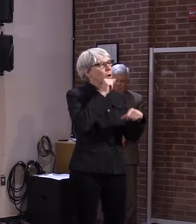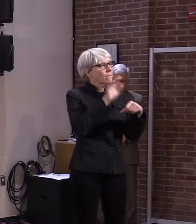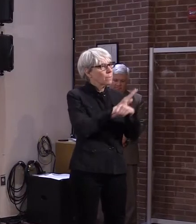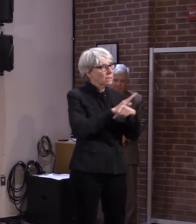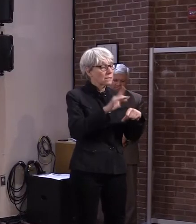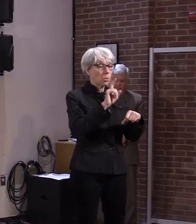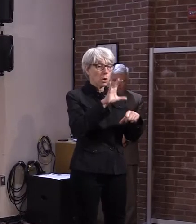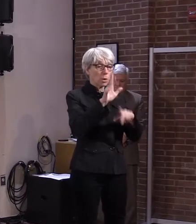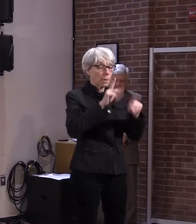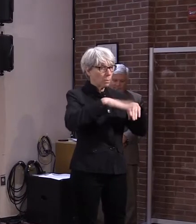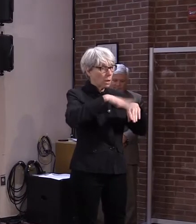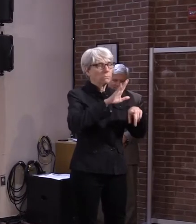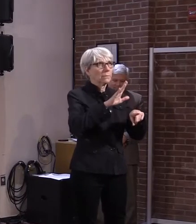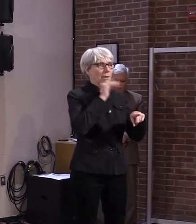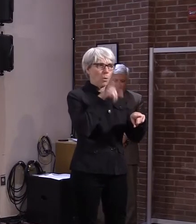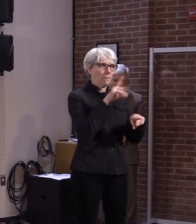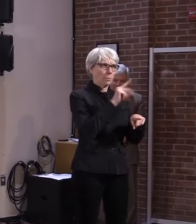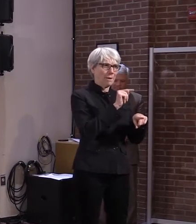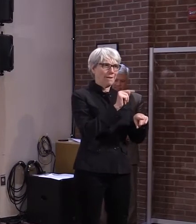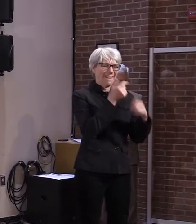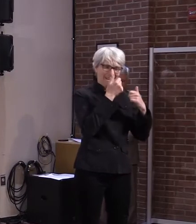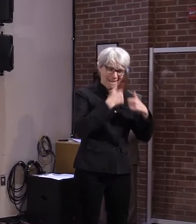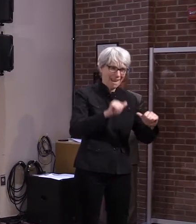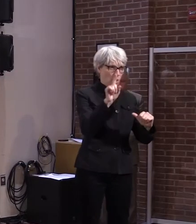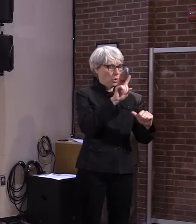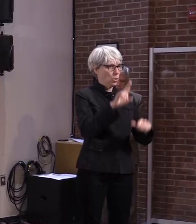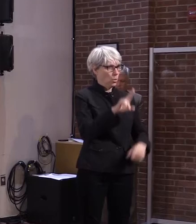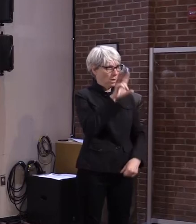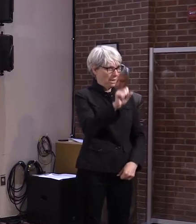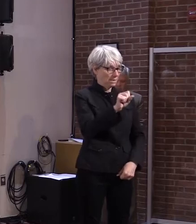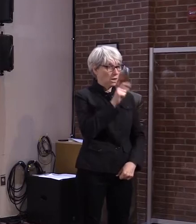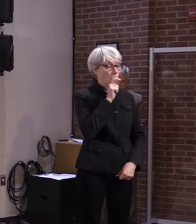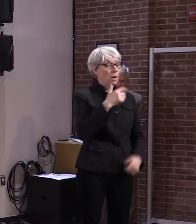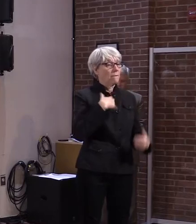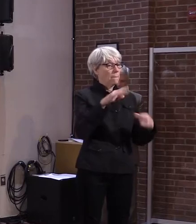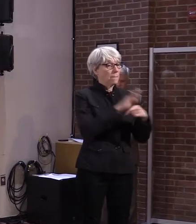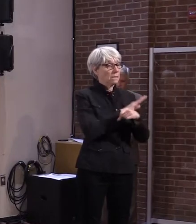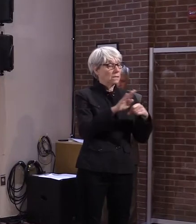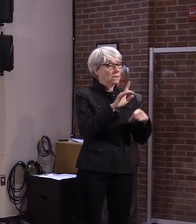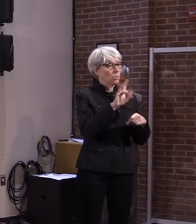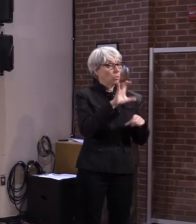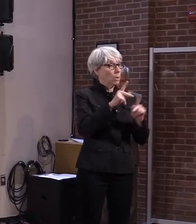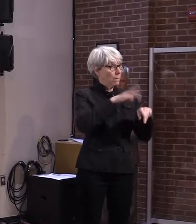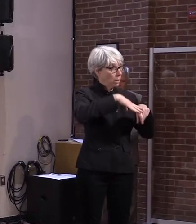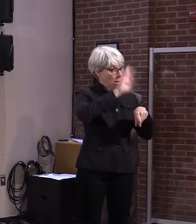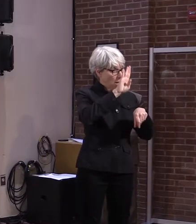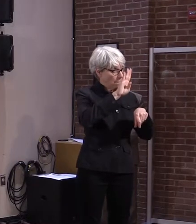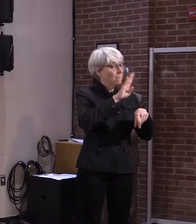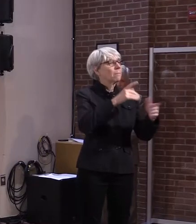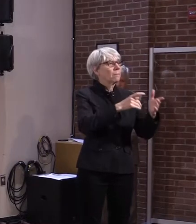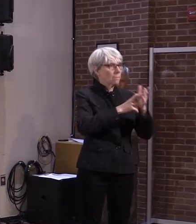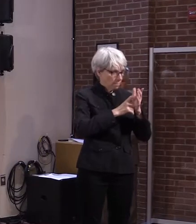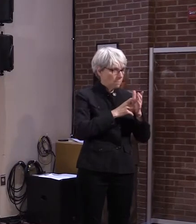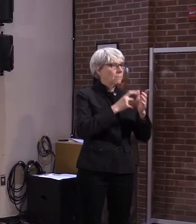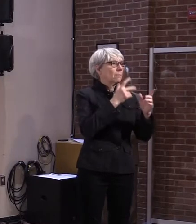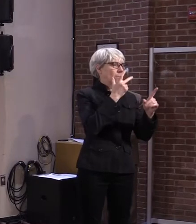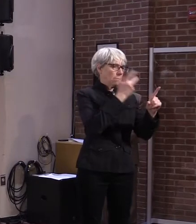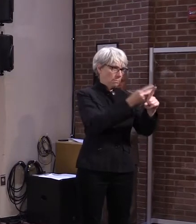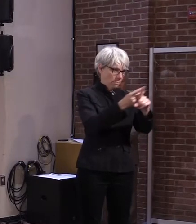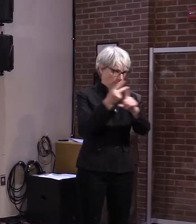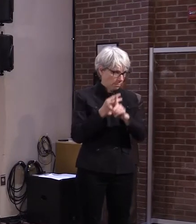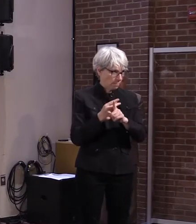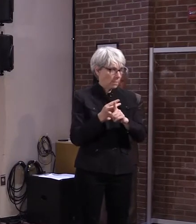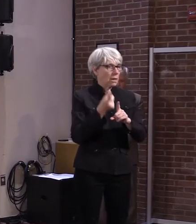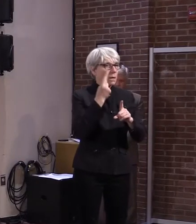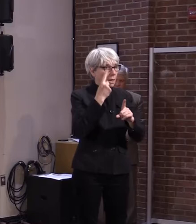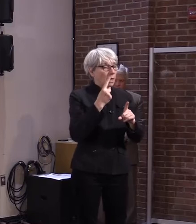across the country. Those states that have OSHA-approved state plans, of which Vermont is one, would also expand that to include public